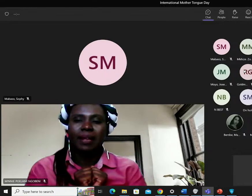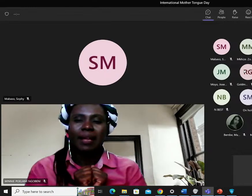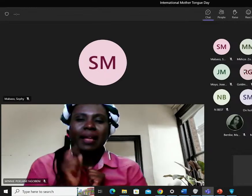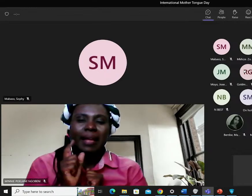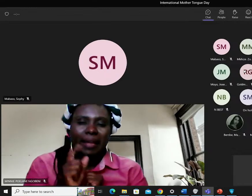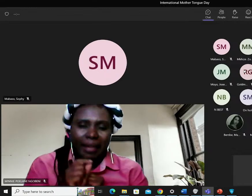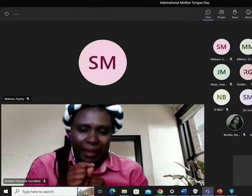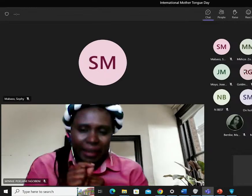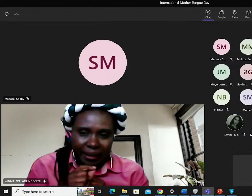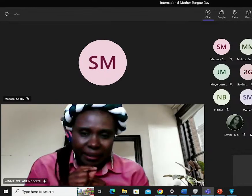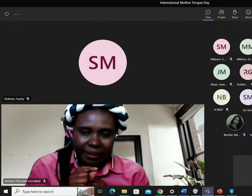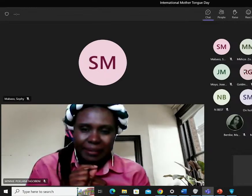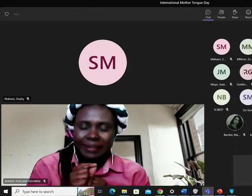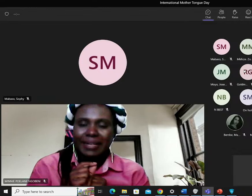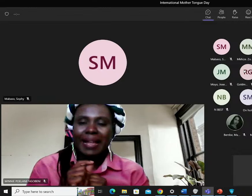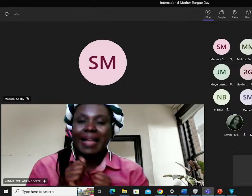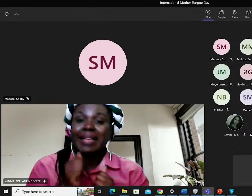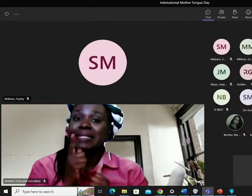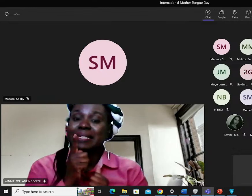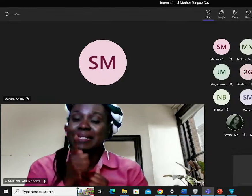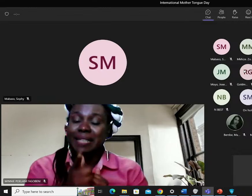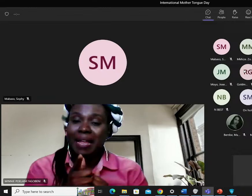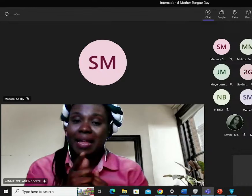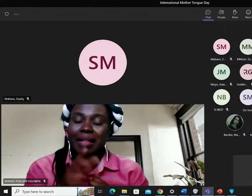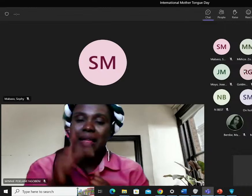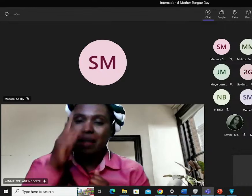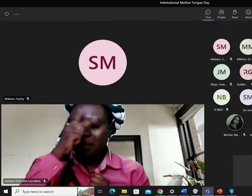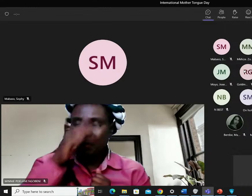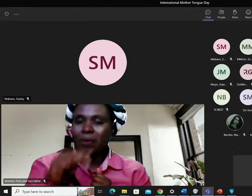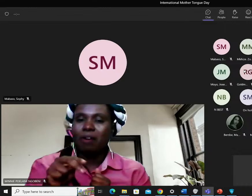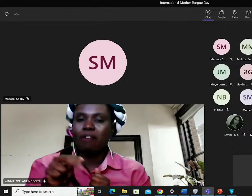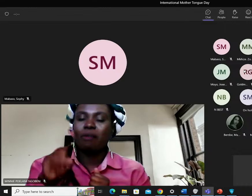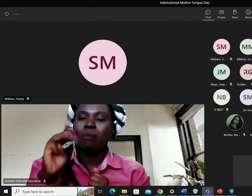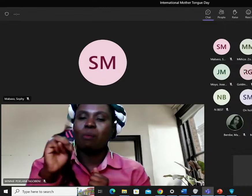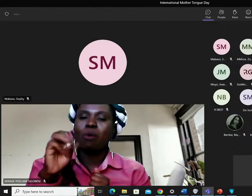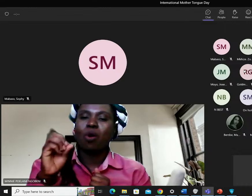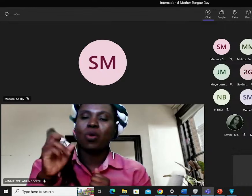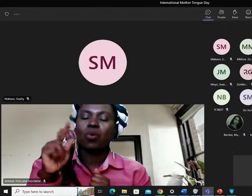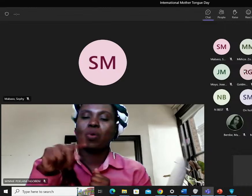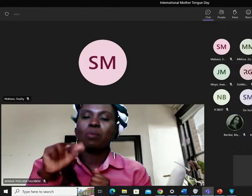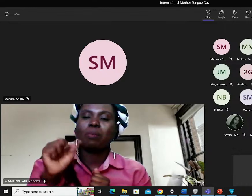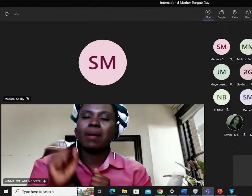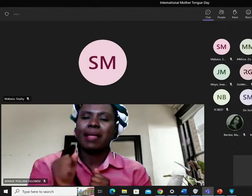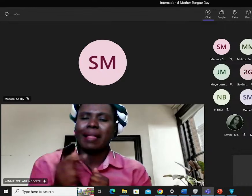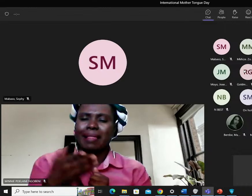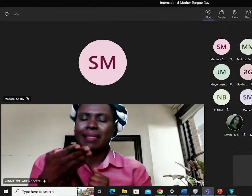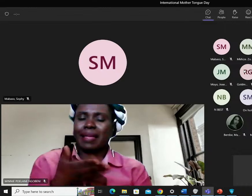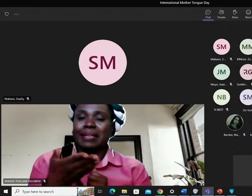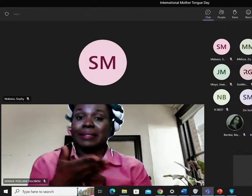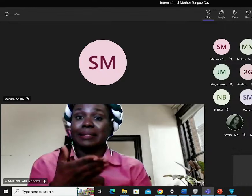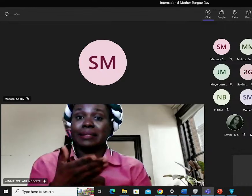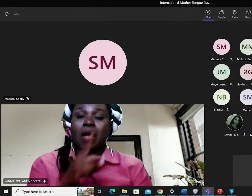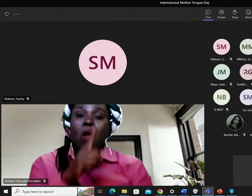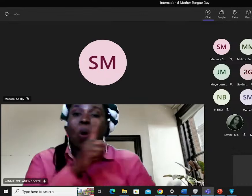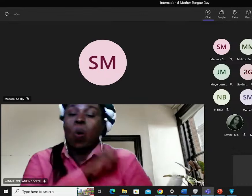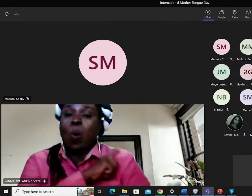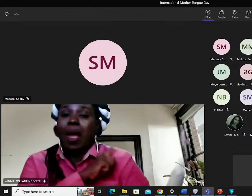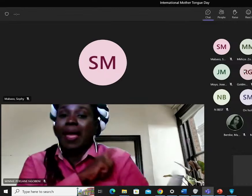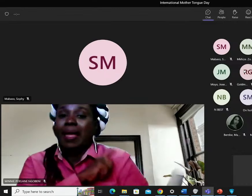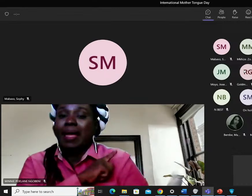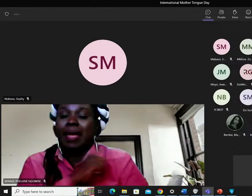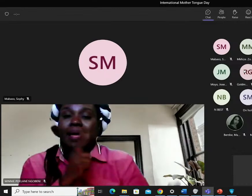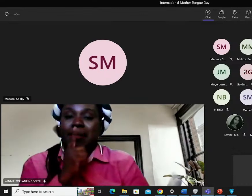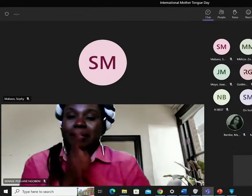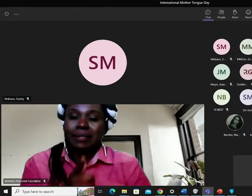As I've said, Prof. Muropa, that is actually why I'm saying you will